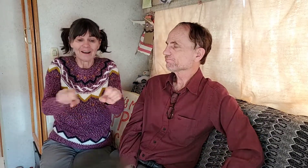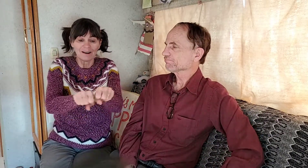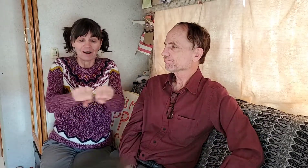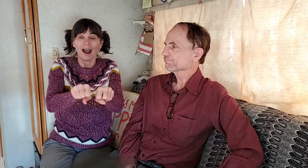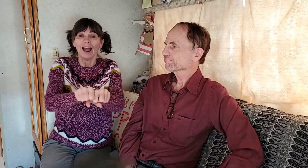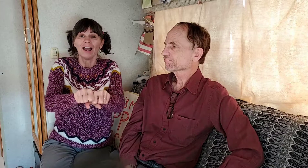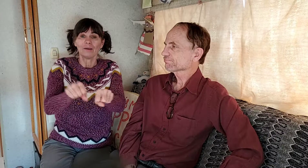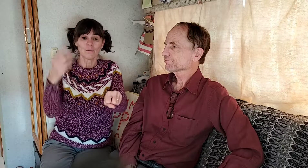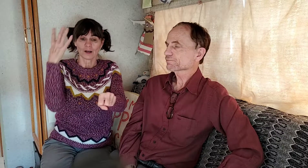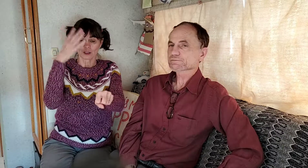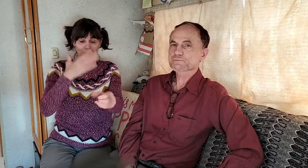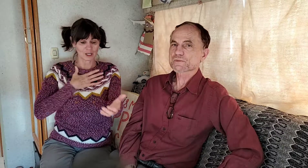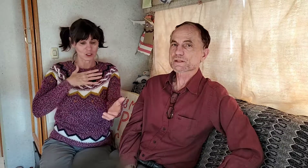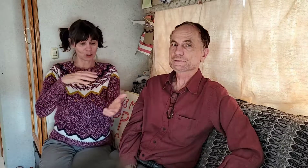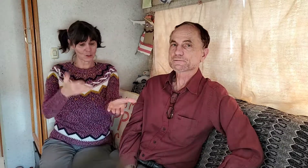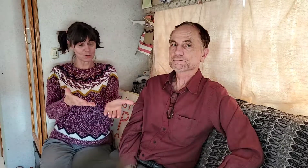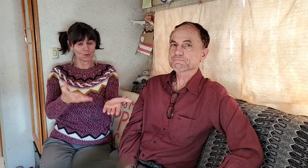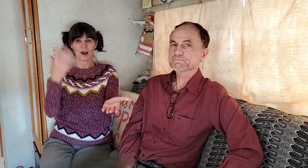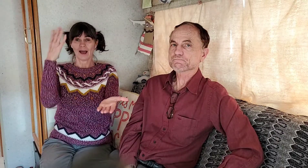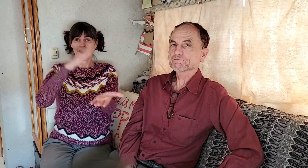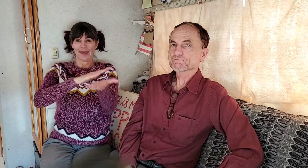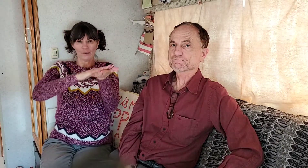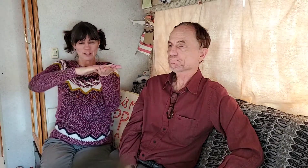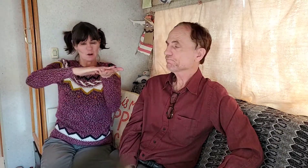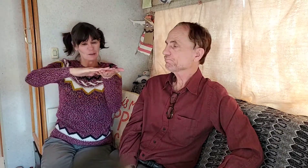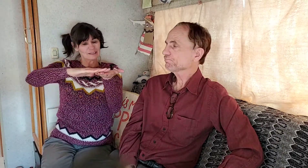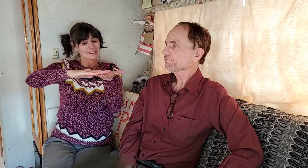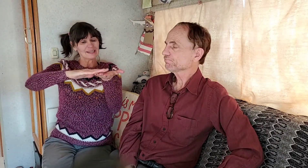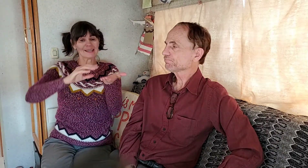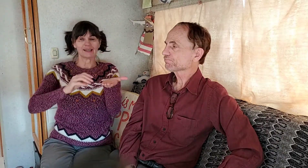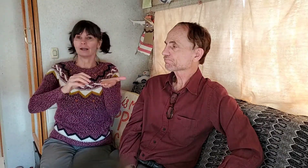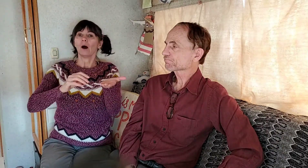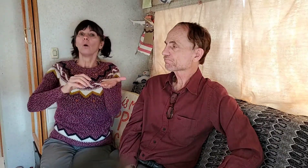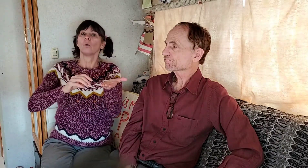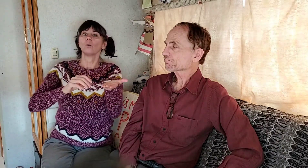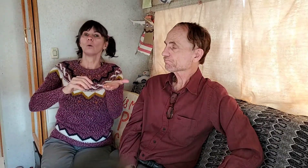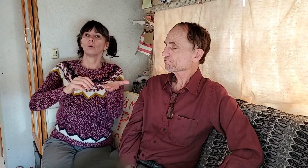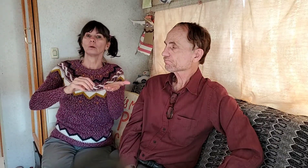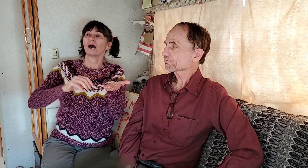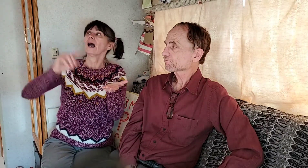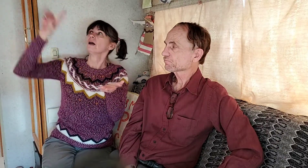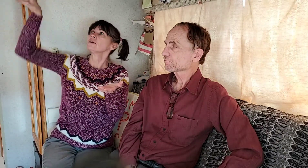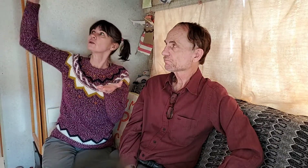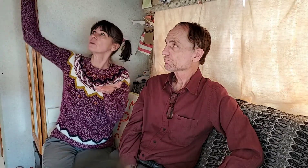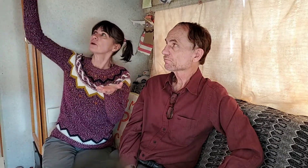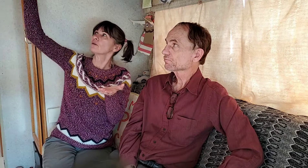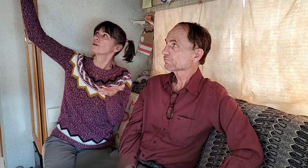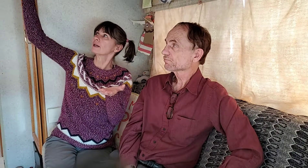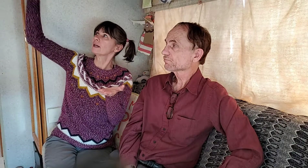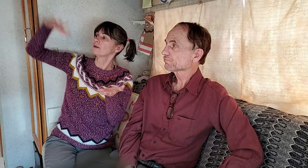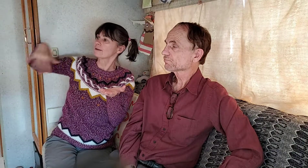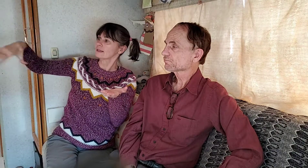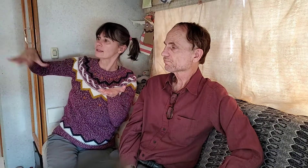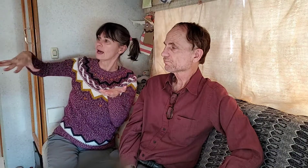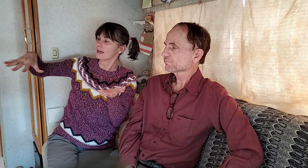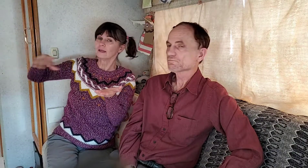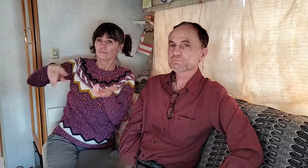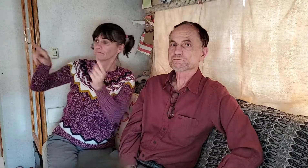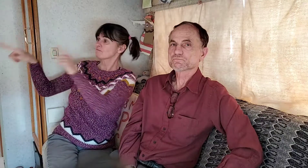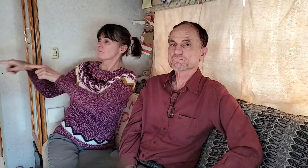There! I washed my shoe, and now it's all clean. Ooh, I'll just put it over here in the sun